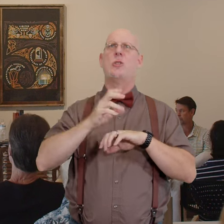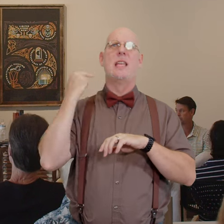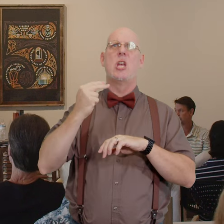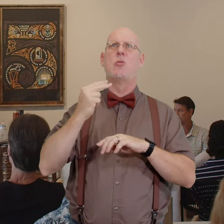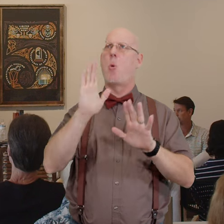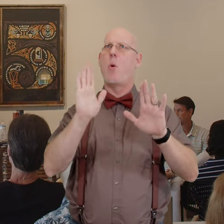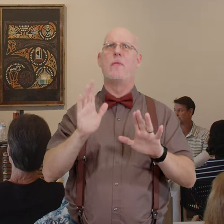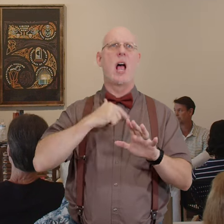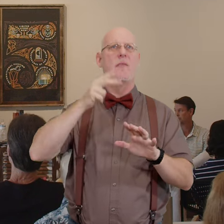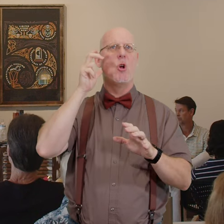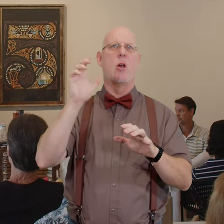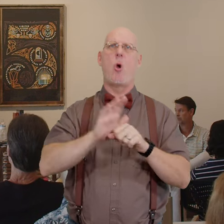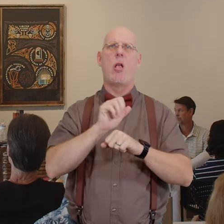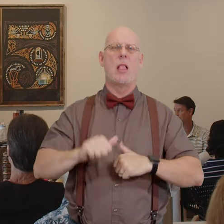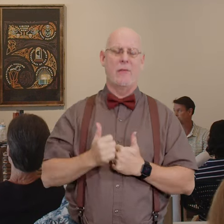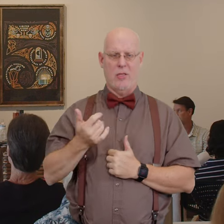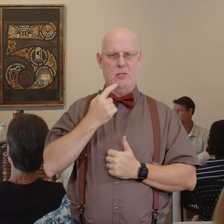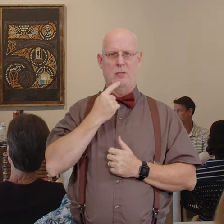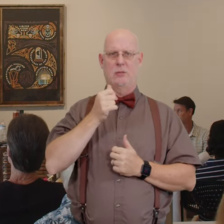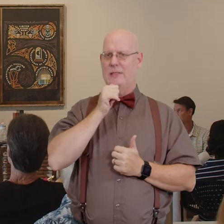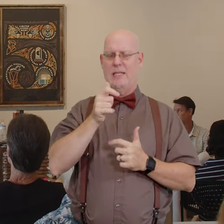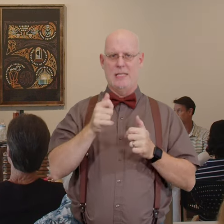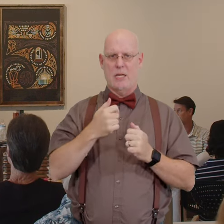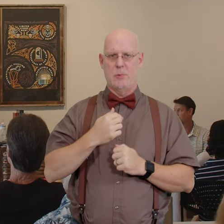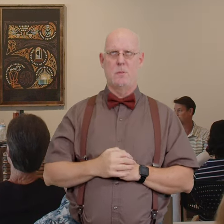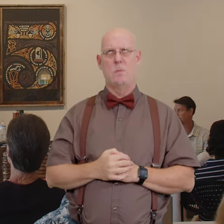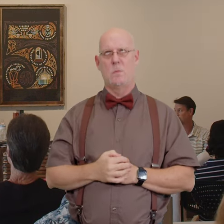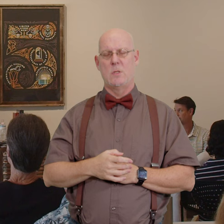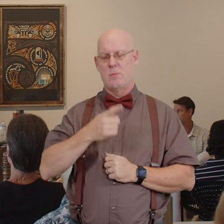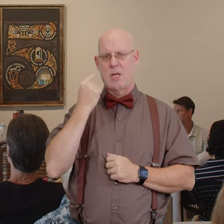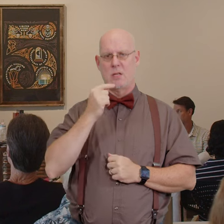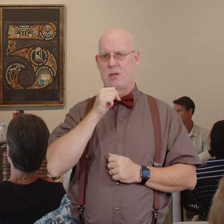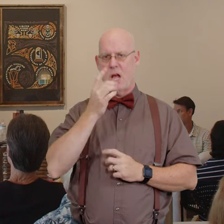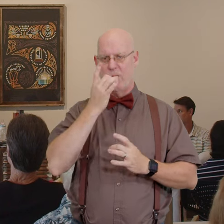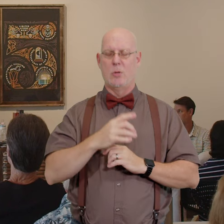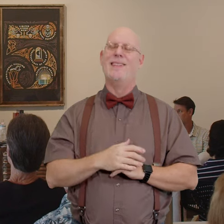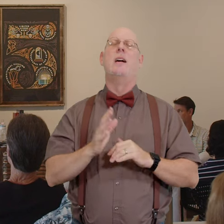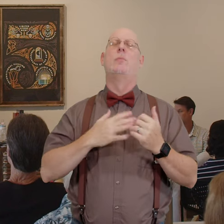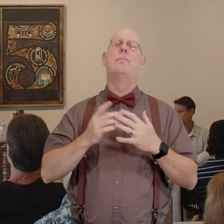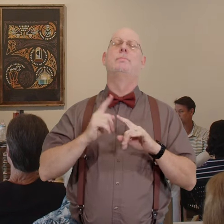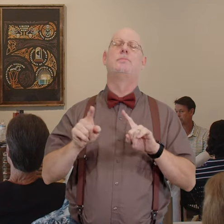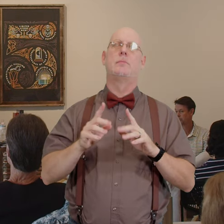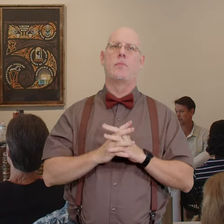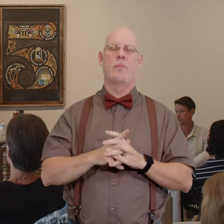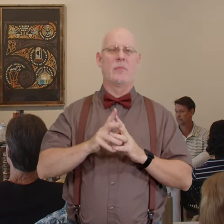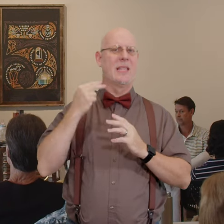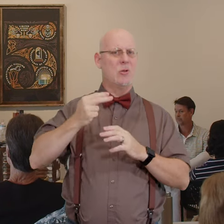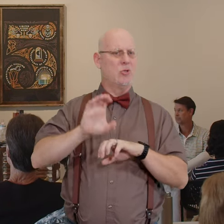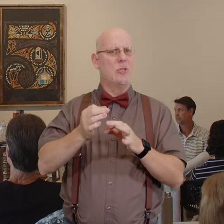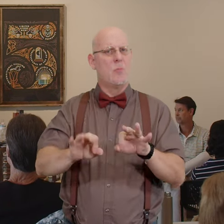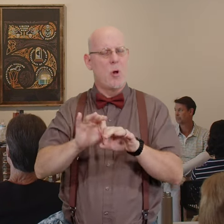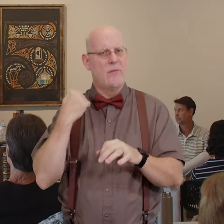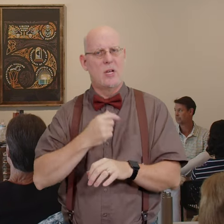that whole church history thing was like the best thing I've ever heard in my entire life. And the rest of you didn't text, because it wasn't. But I think the history